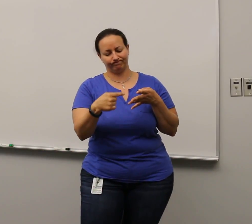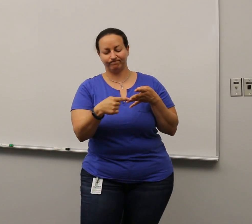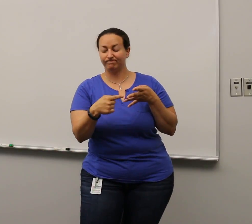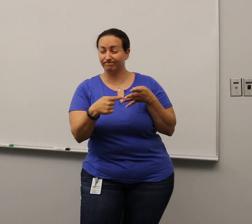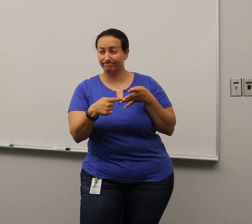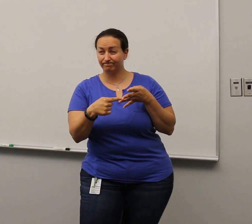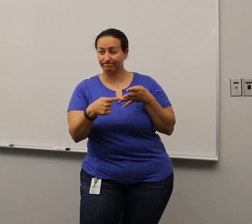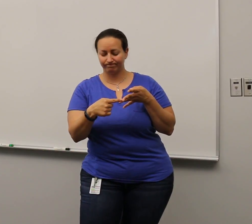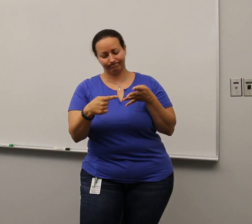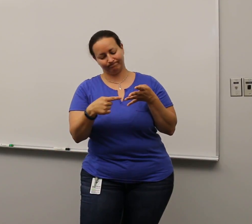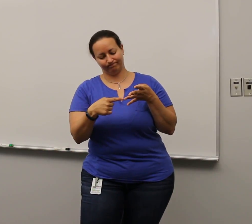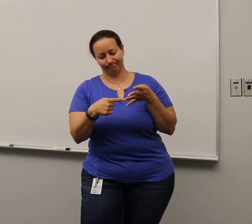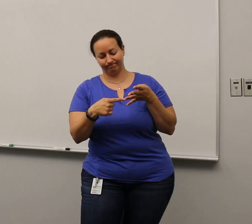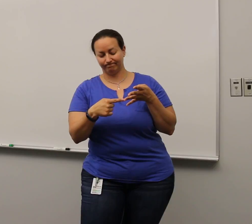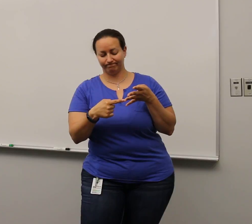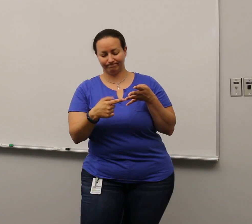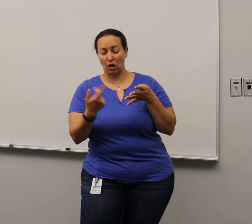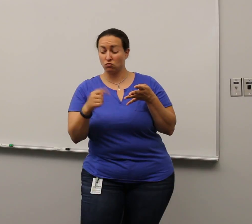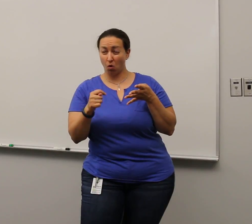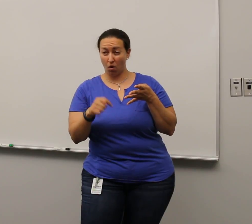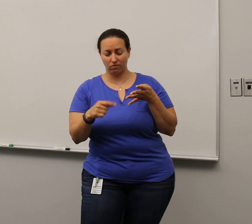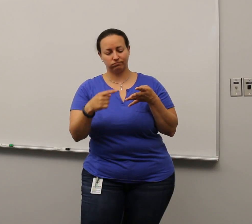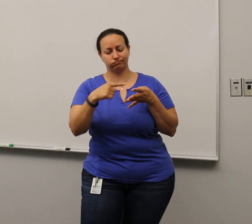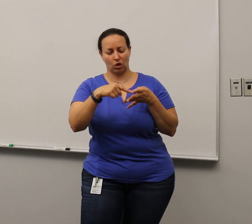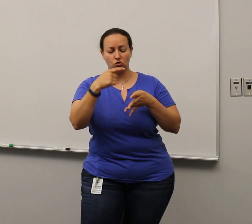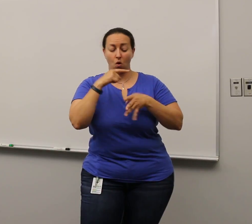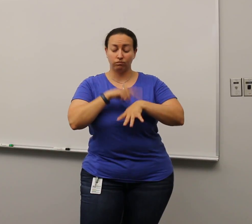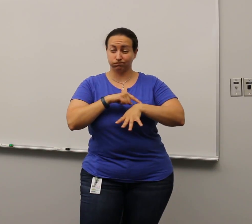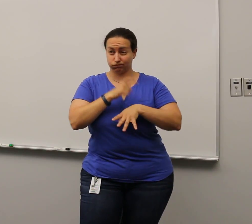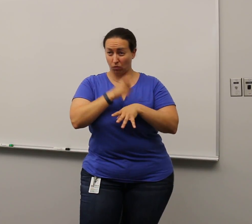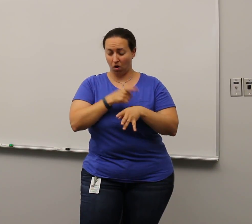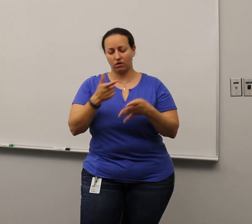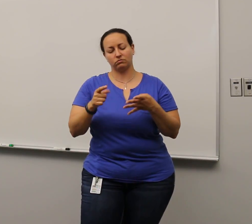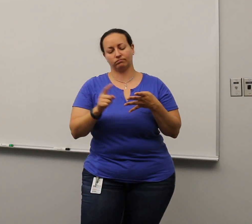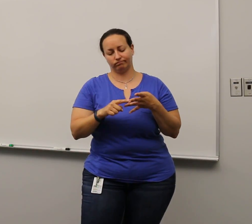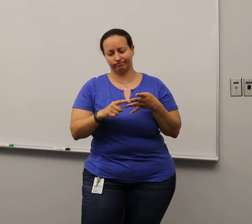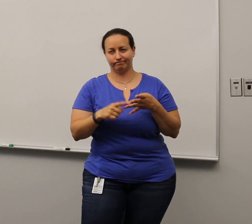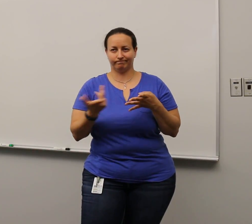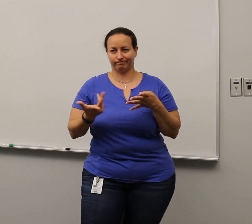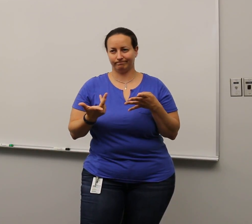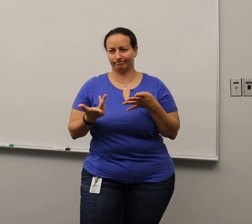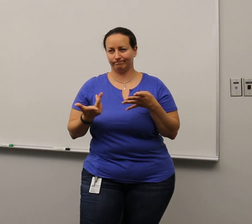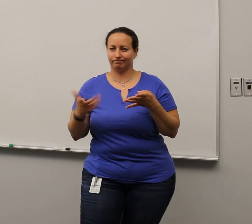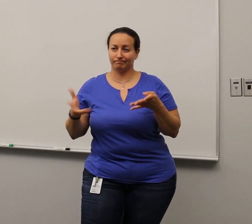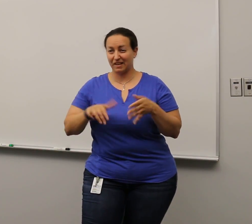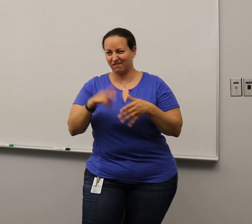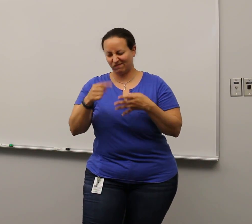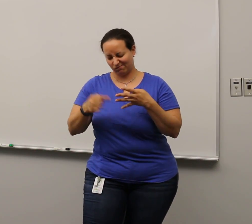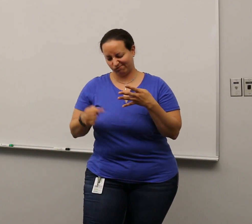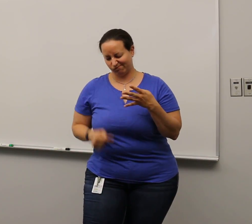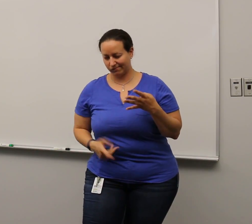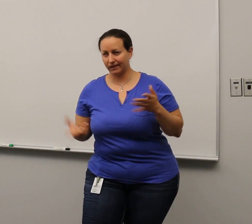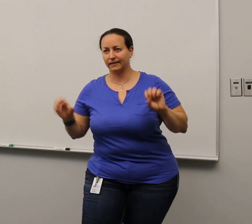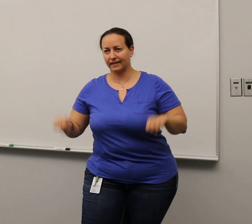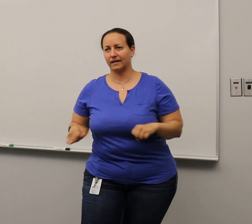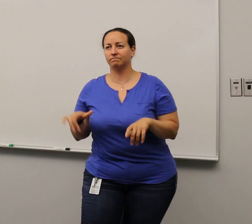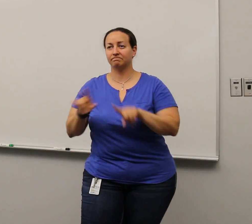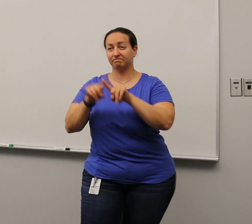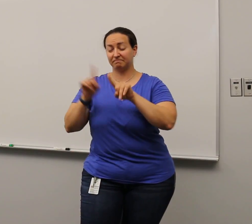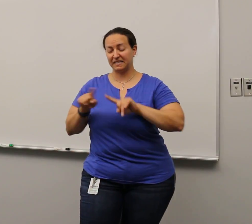not time-consuming to work with, which is really a plus in the classroom. Now, if you don't have access to that, you can find individual gears at a dollar store